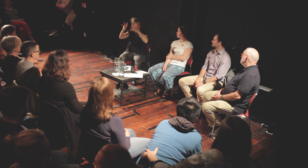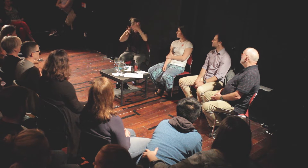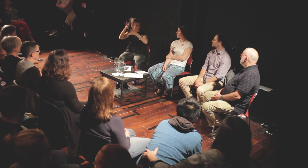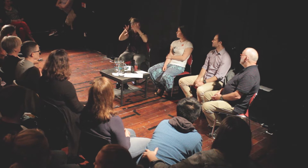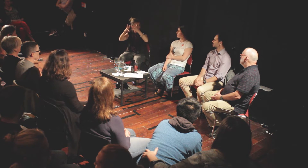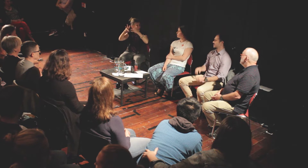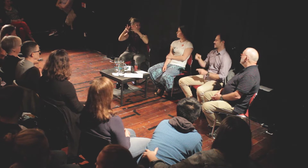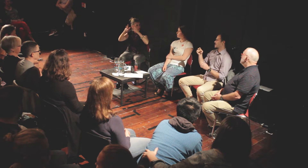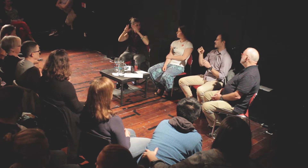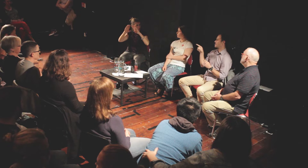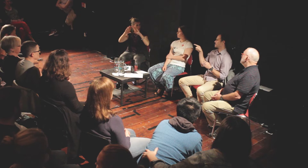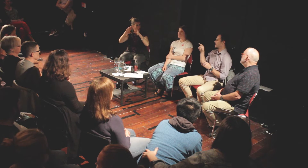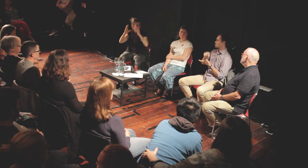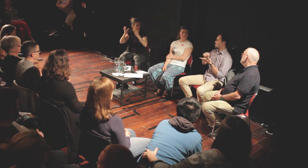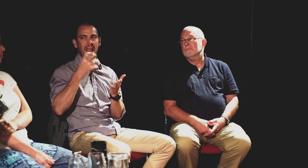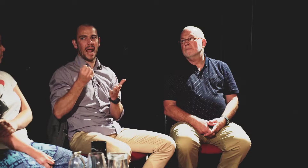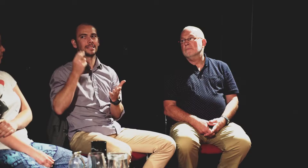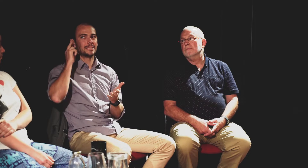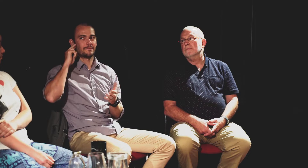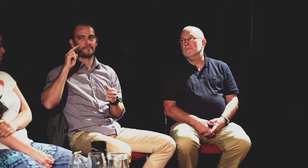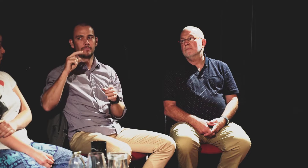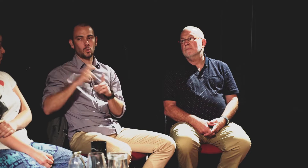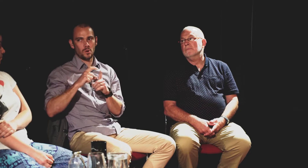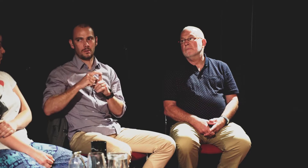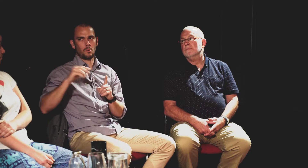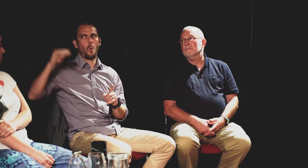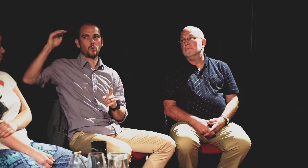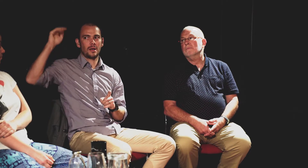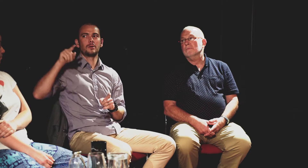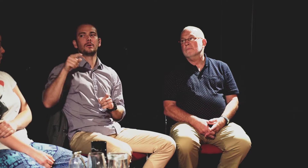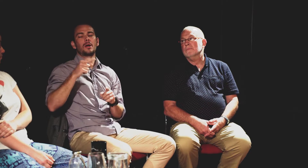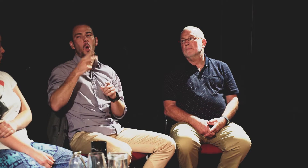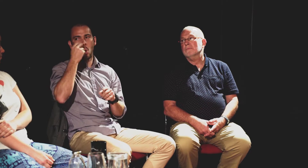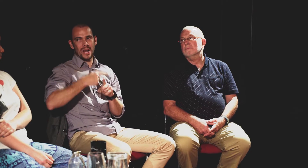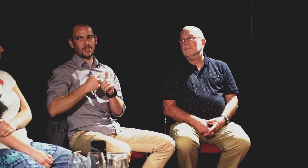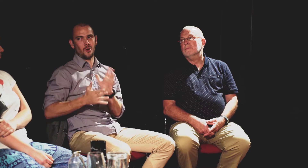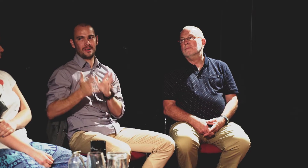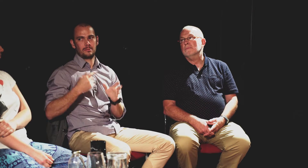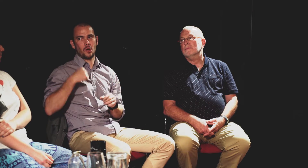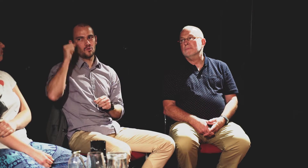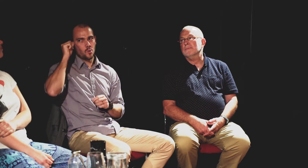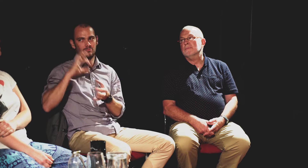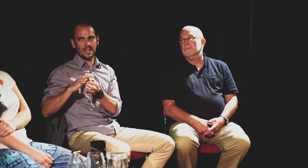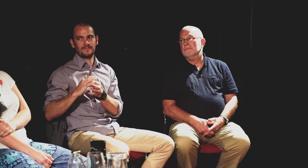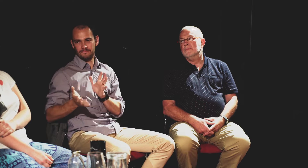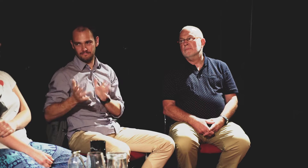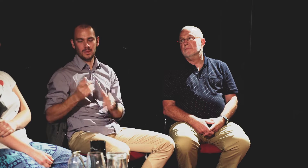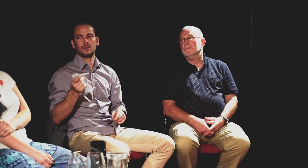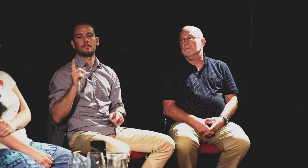follow that. And in terms of sign language? So the note taker actually had a deaf daughter, which was really lucky, so she knew old signed English, so